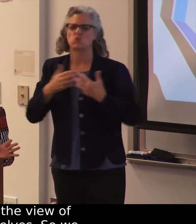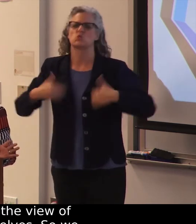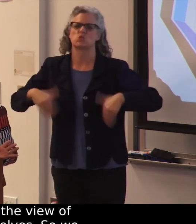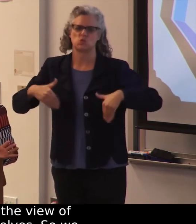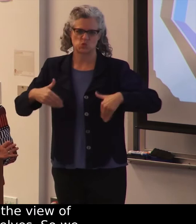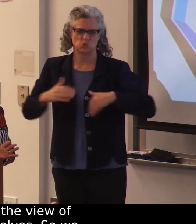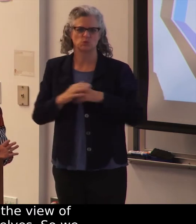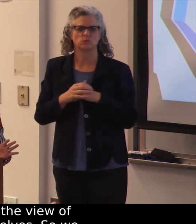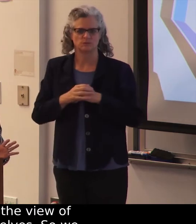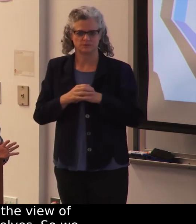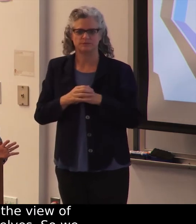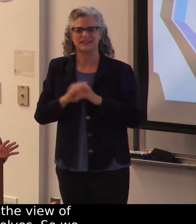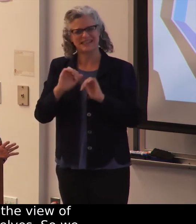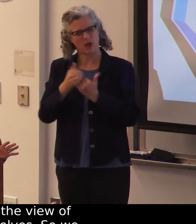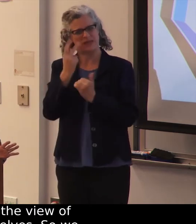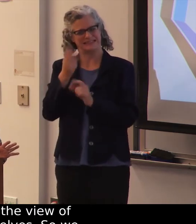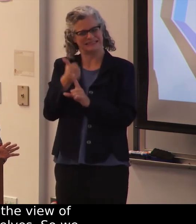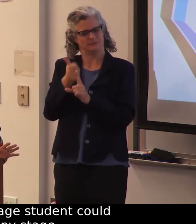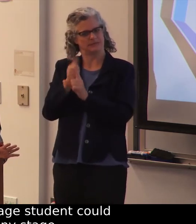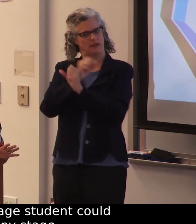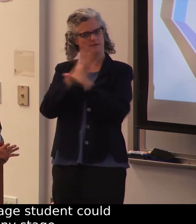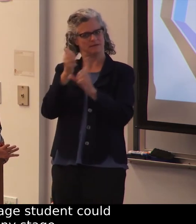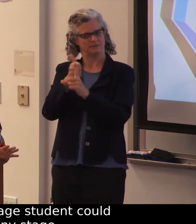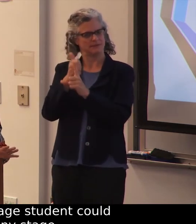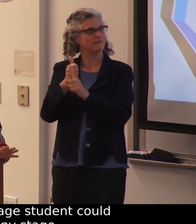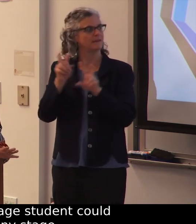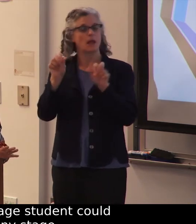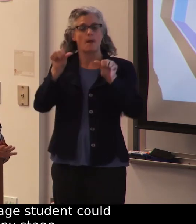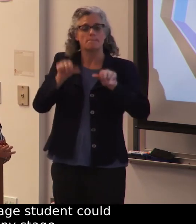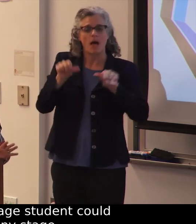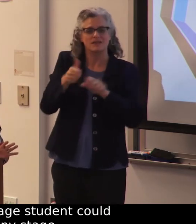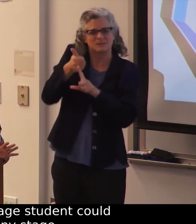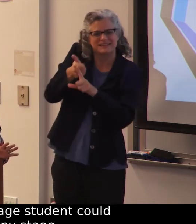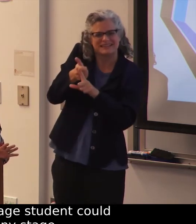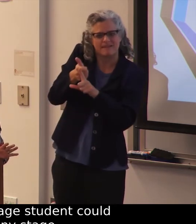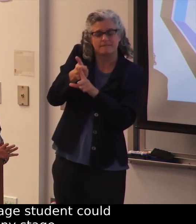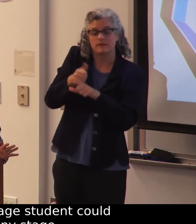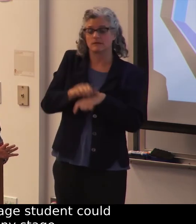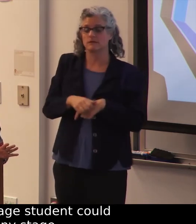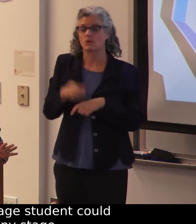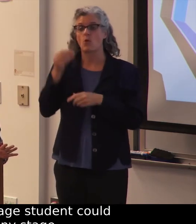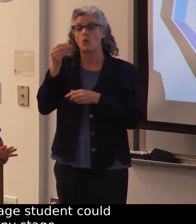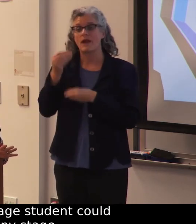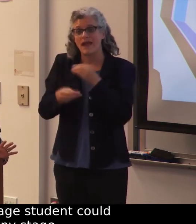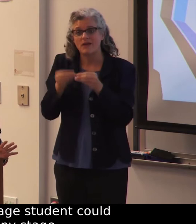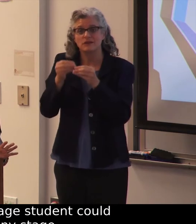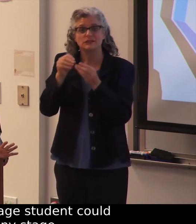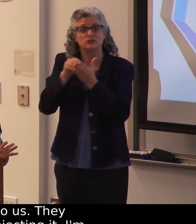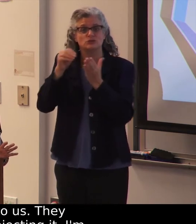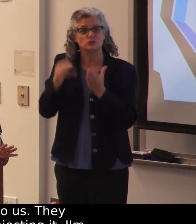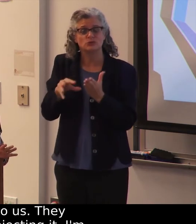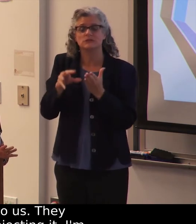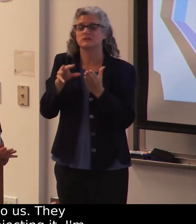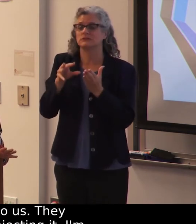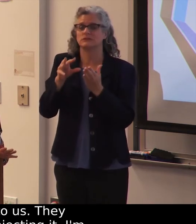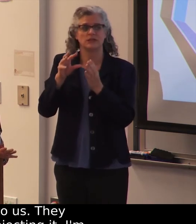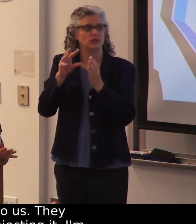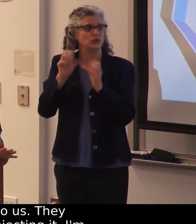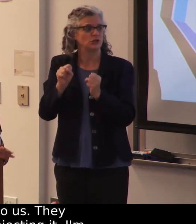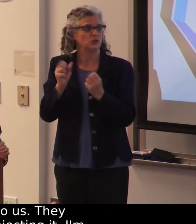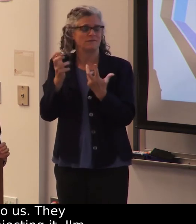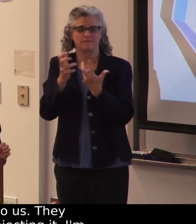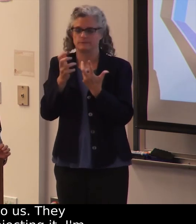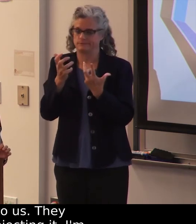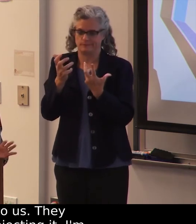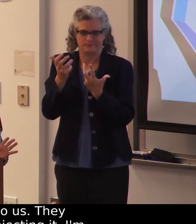possible selves, okay? So we have possible selves. A heritage language student could be at any stage, okay, when the student comes